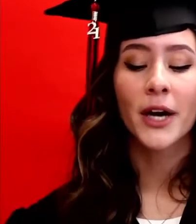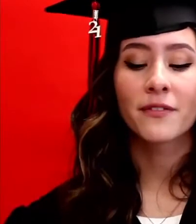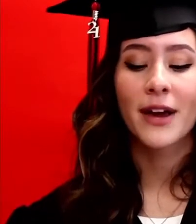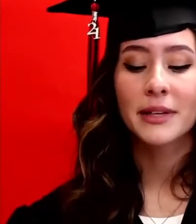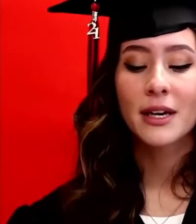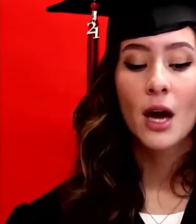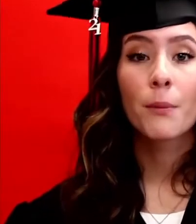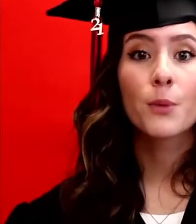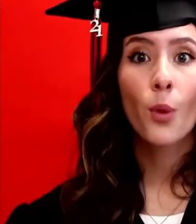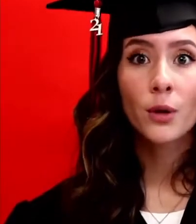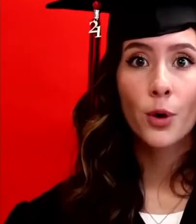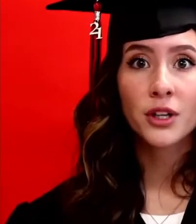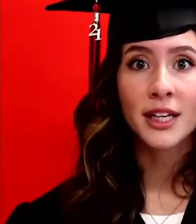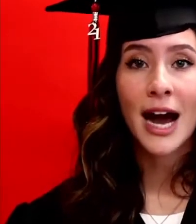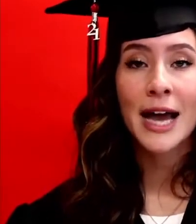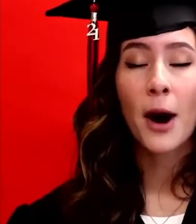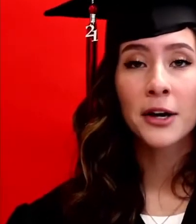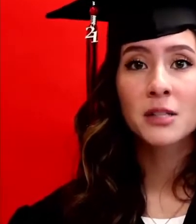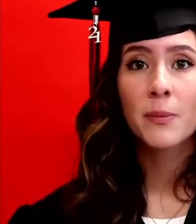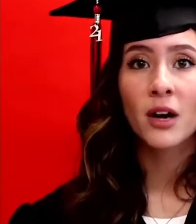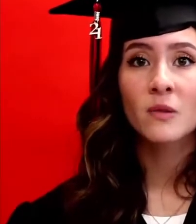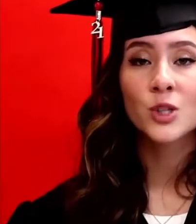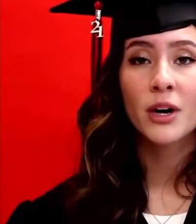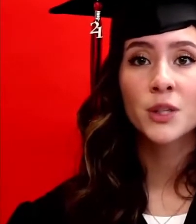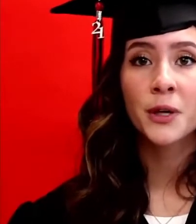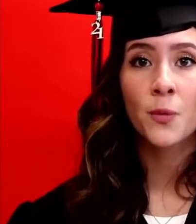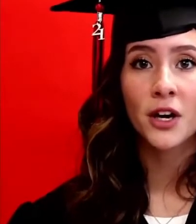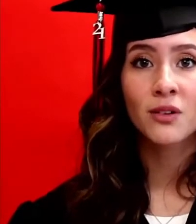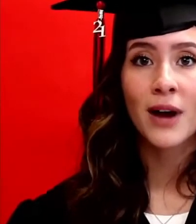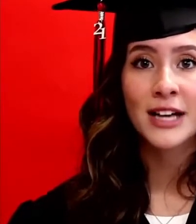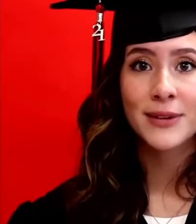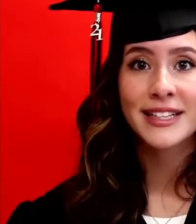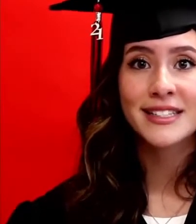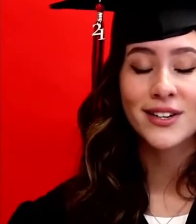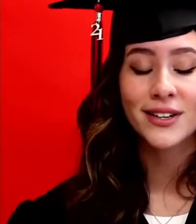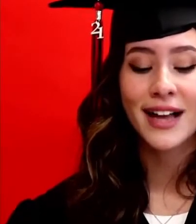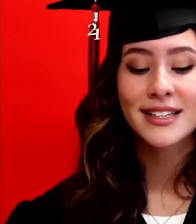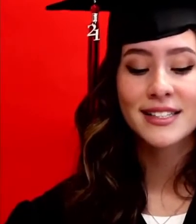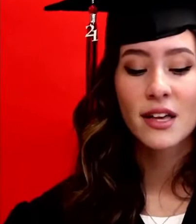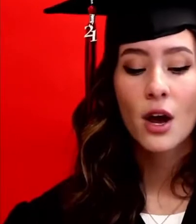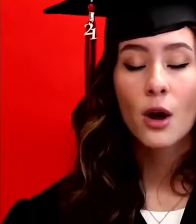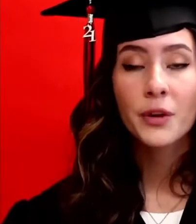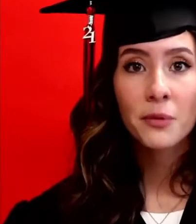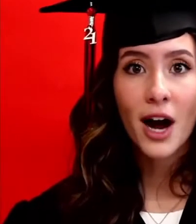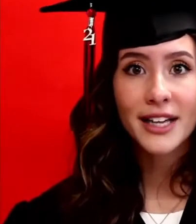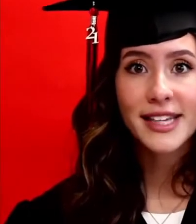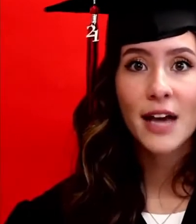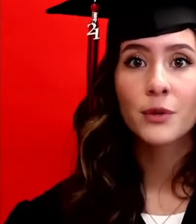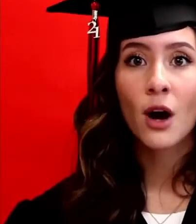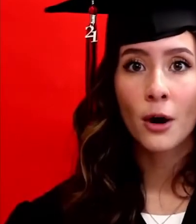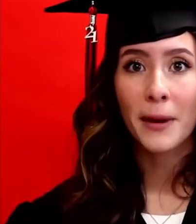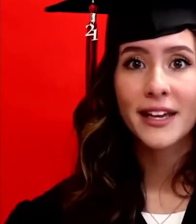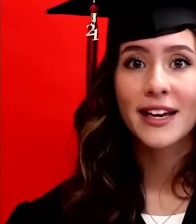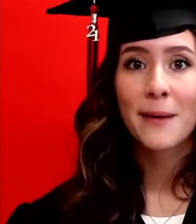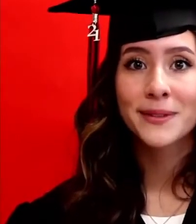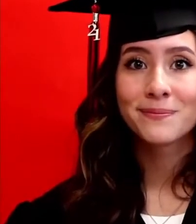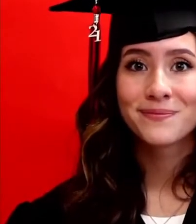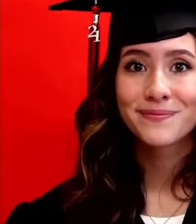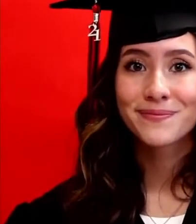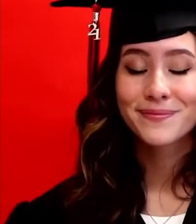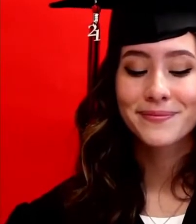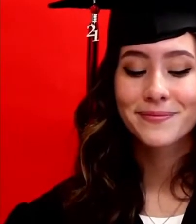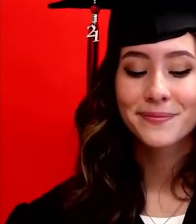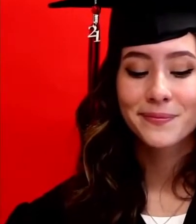part of this Rocket family, but more importantly, I am honored to be part of the 2021 graduating senior class. We are Rockets, and we are making it